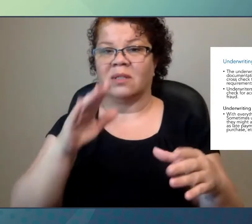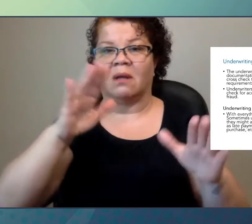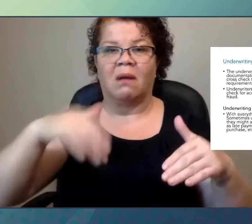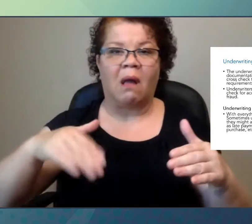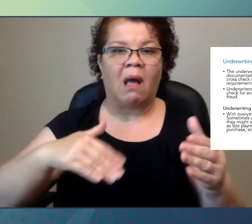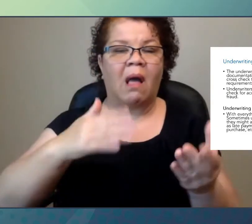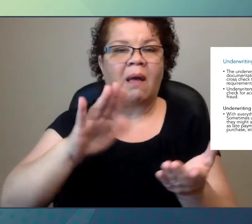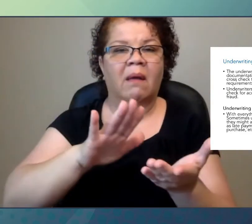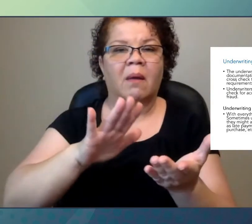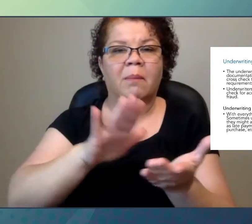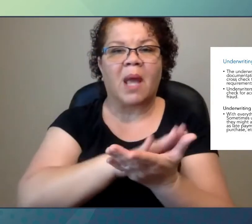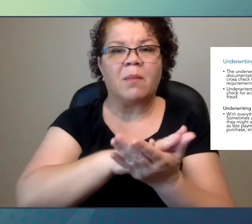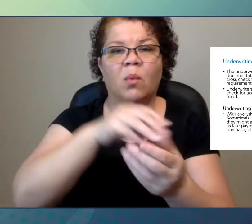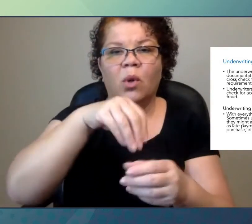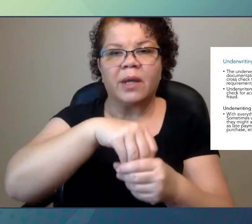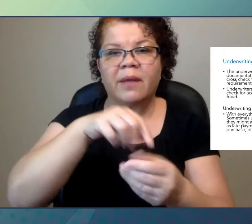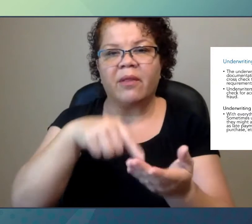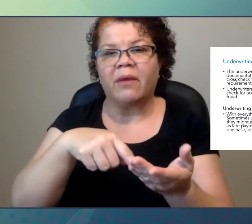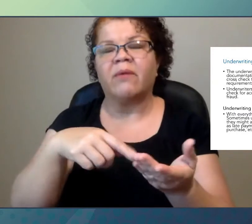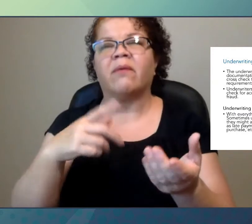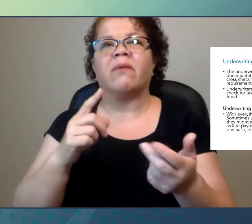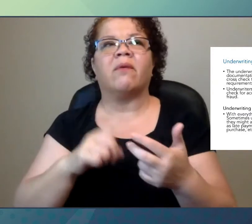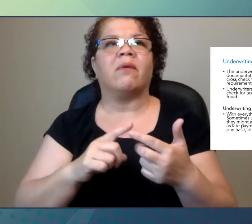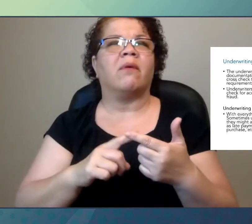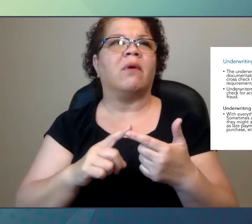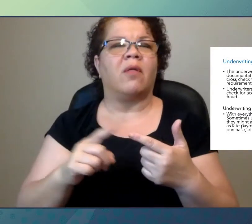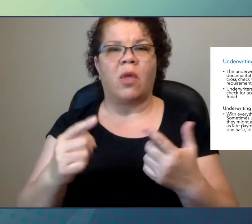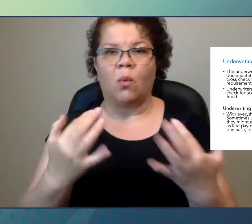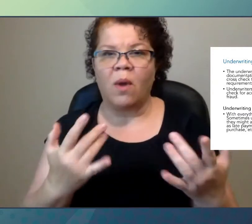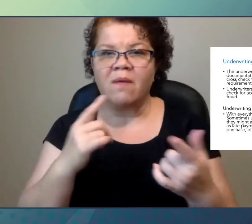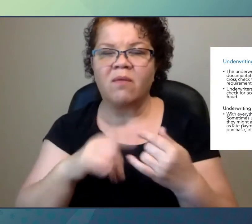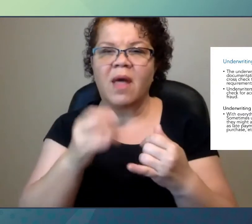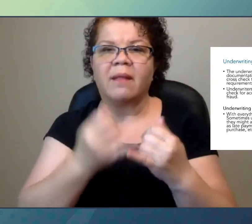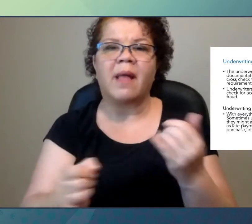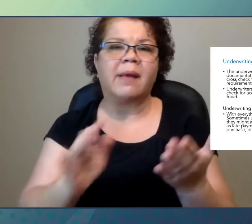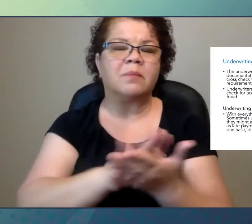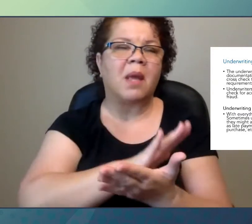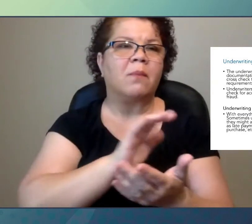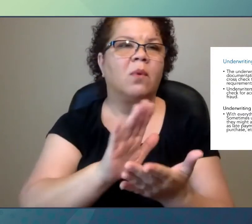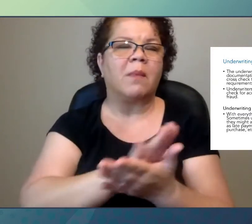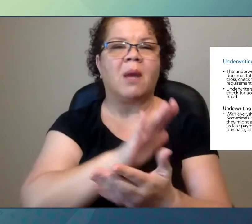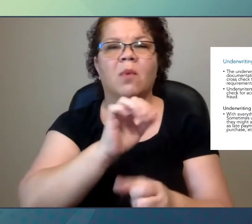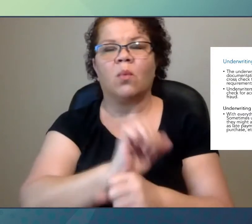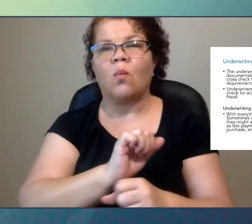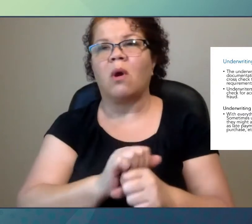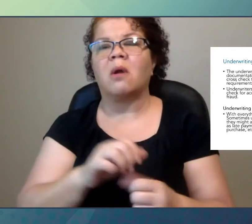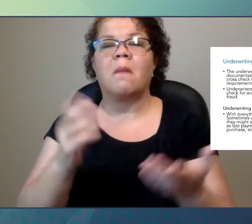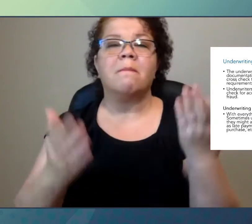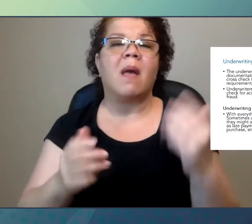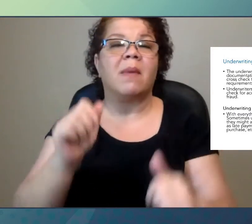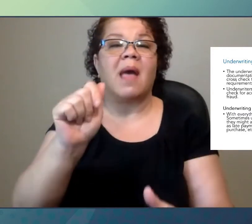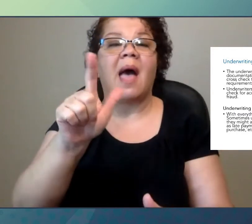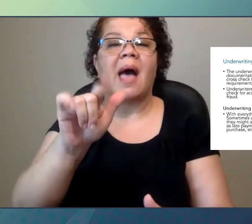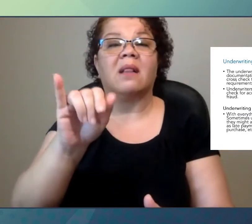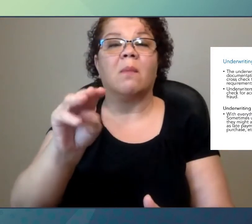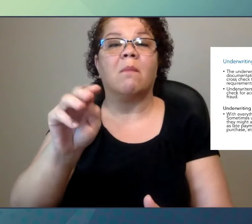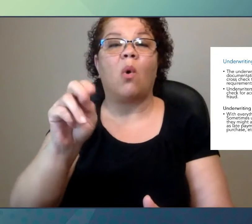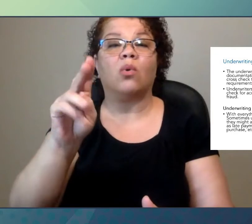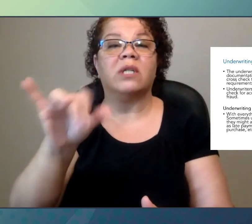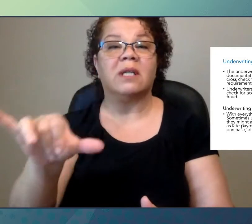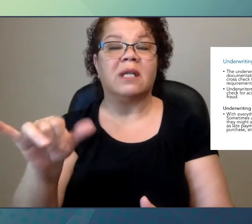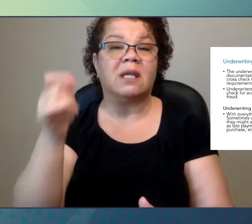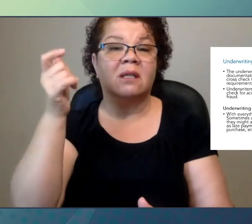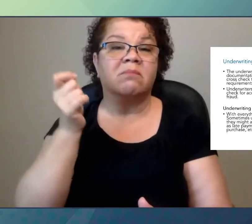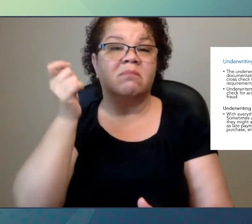the appraisal before final approval is given. It could be because there's alimony or child support payments that are being received